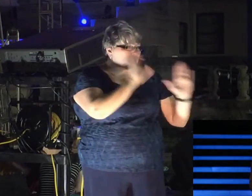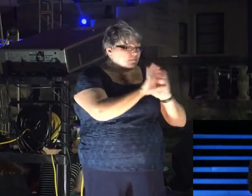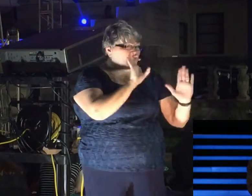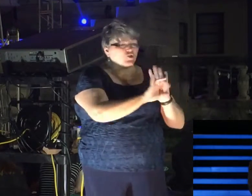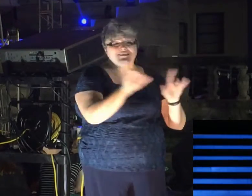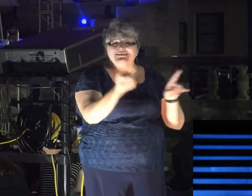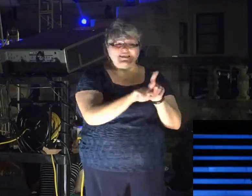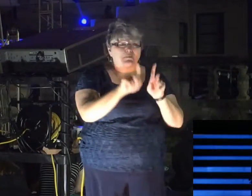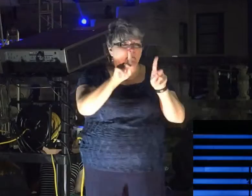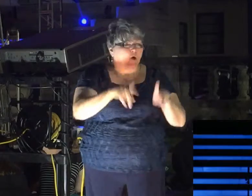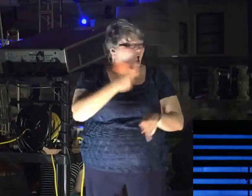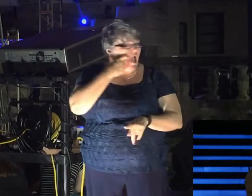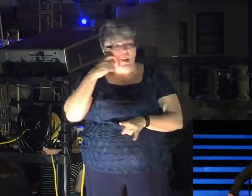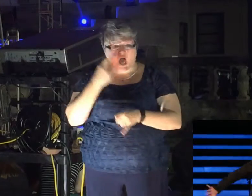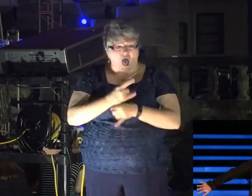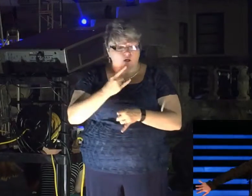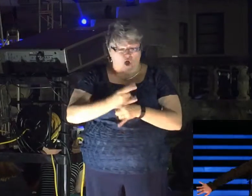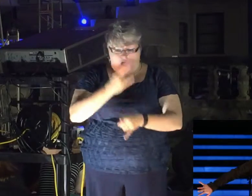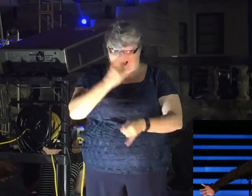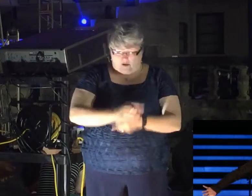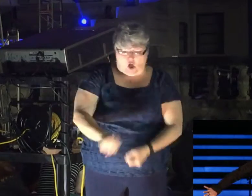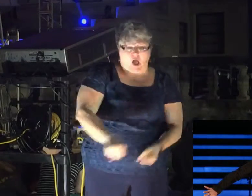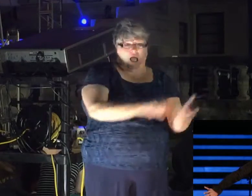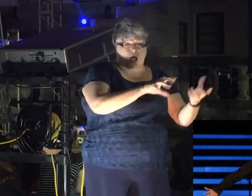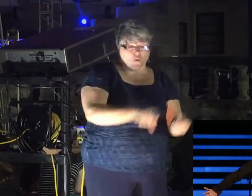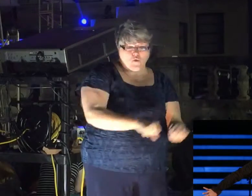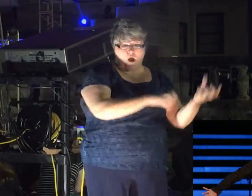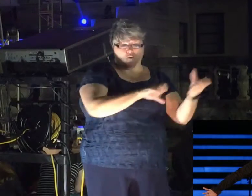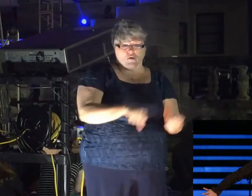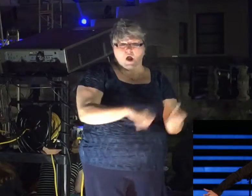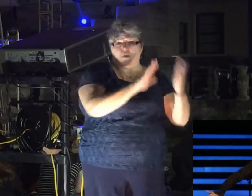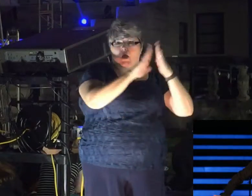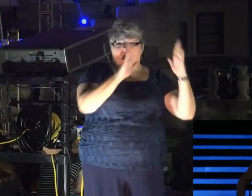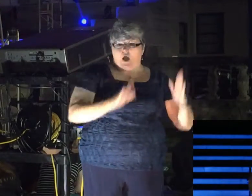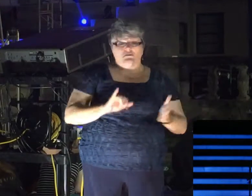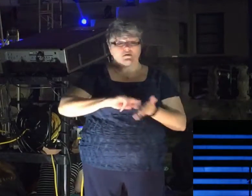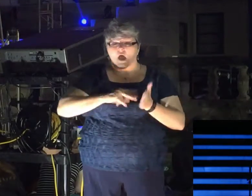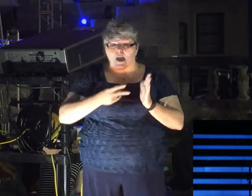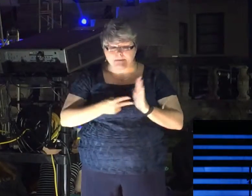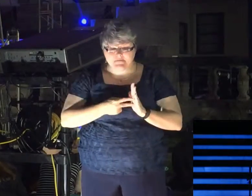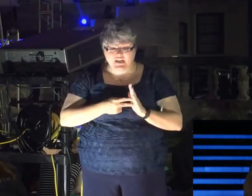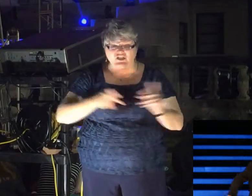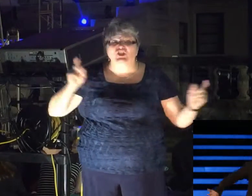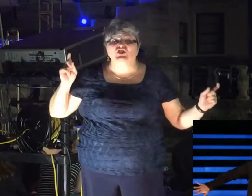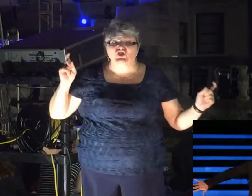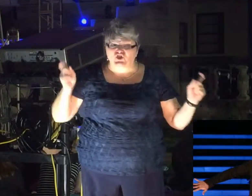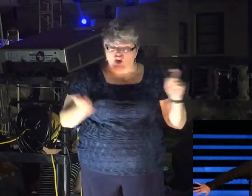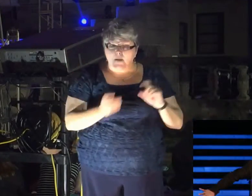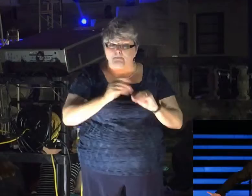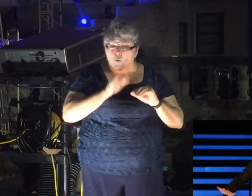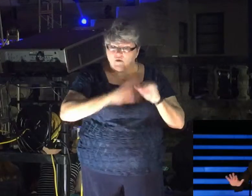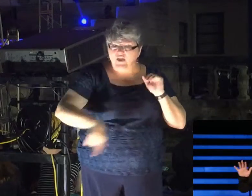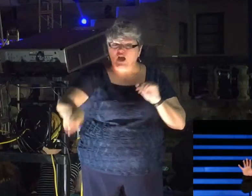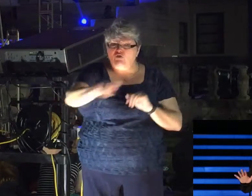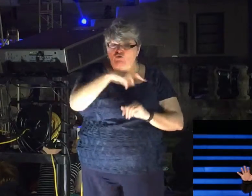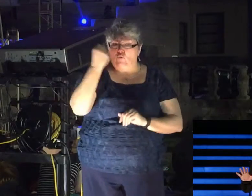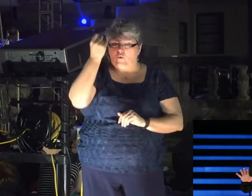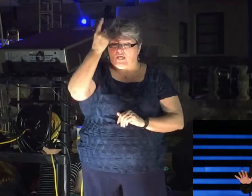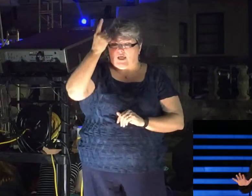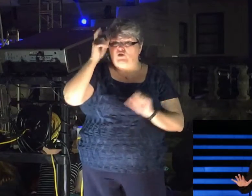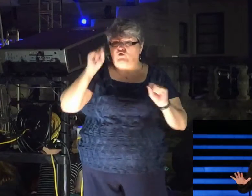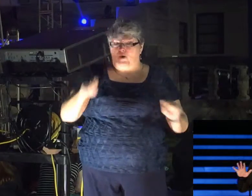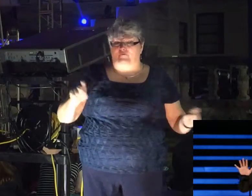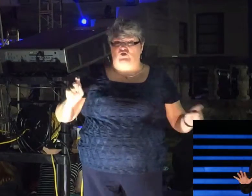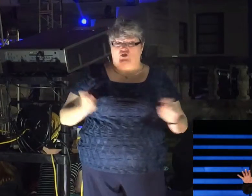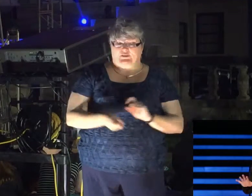It's like someone who's addicted to alcohol. You got to get all the alcohol out of your house. And that will mean bigger changes than some of you